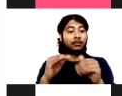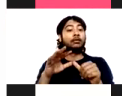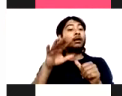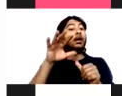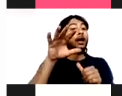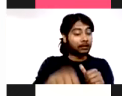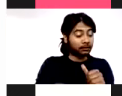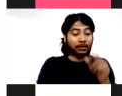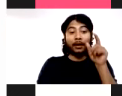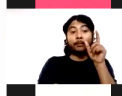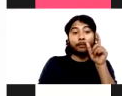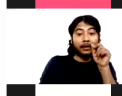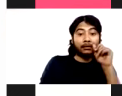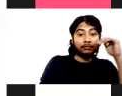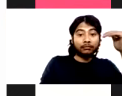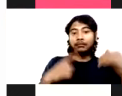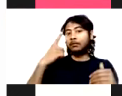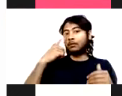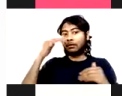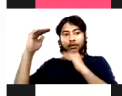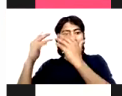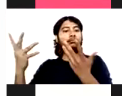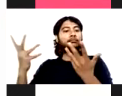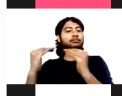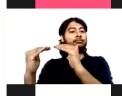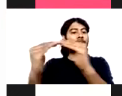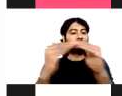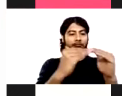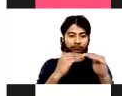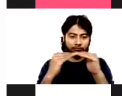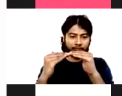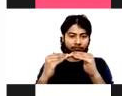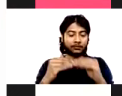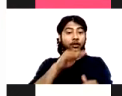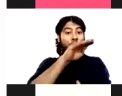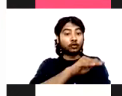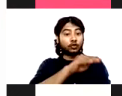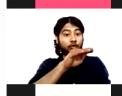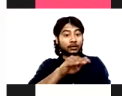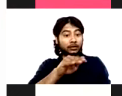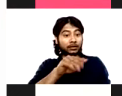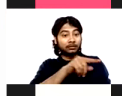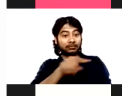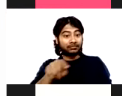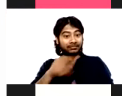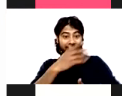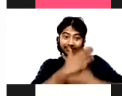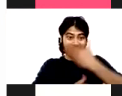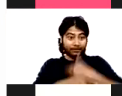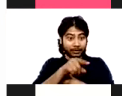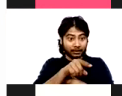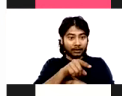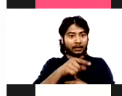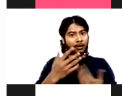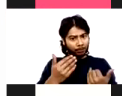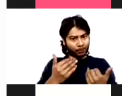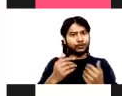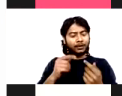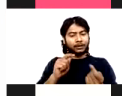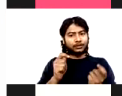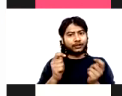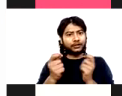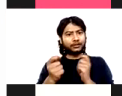women, and respect for the evolving capacities of children and children with disabilities, and respect for the right of children